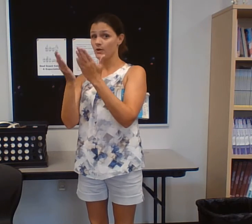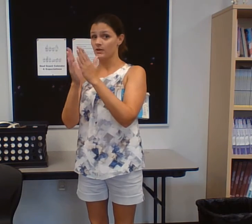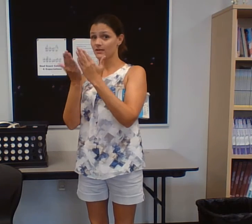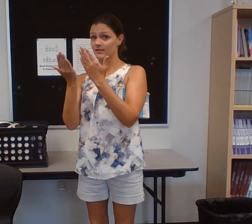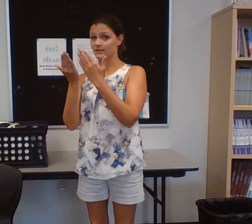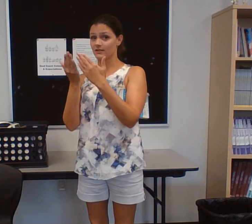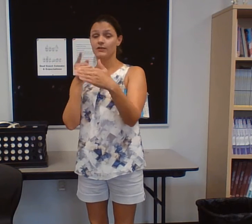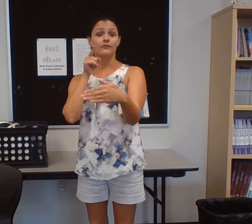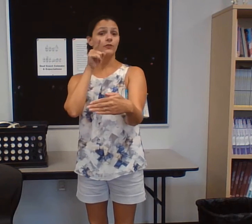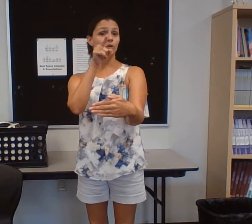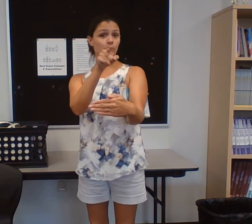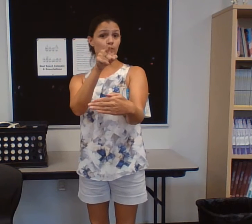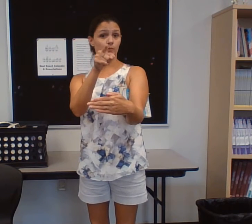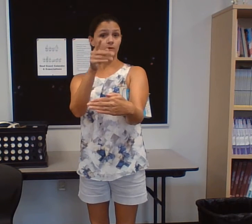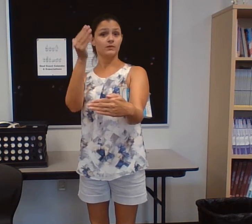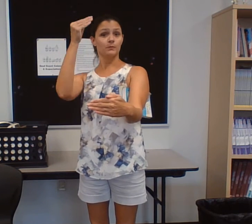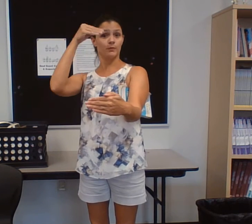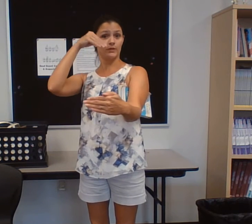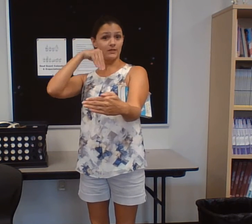Book, you put it